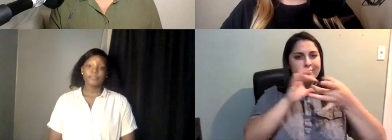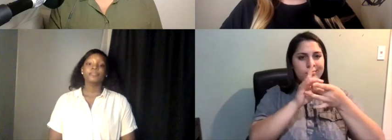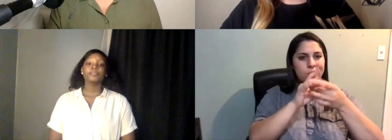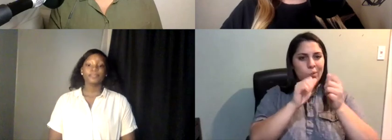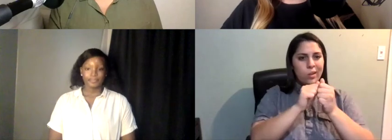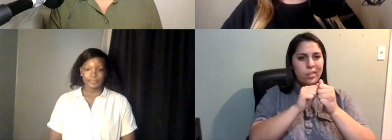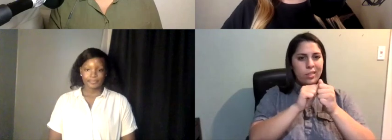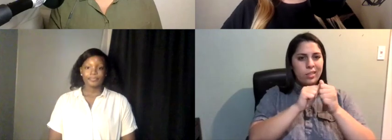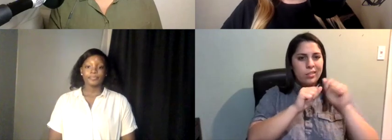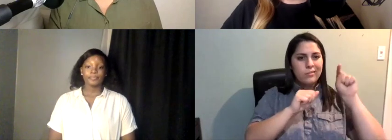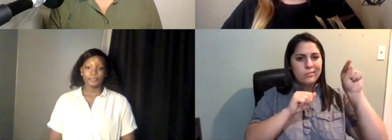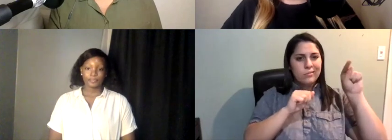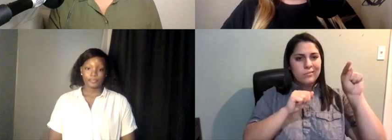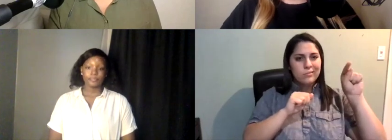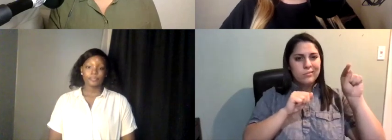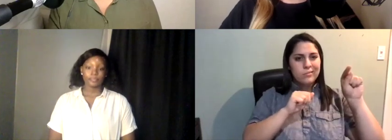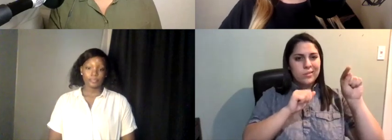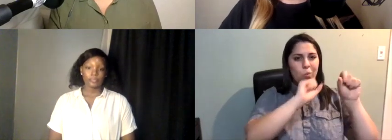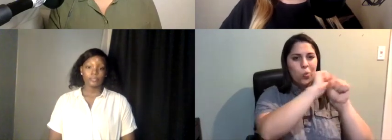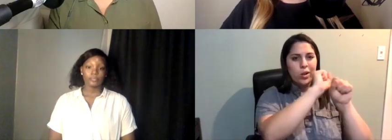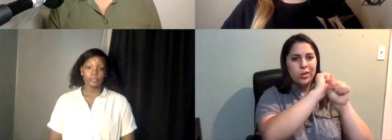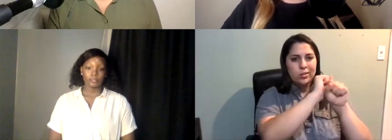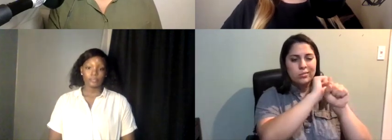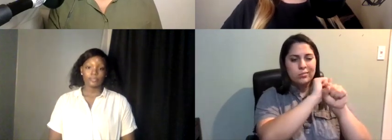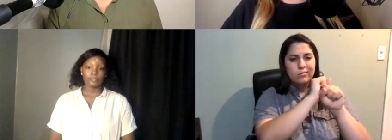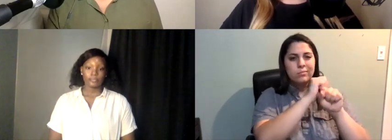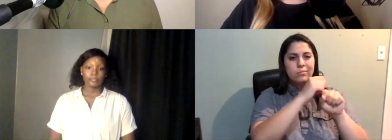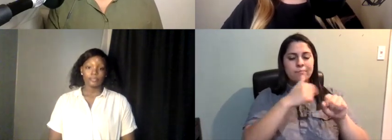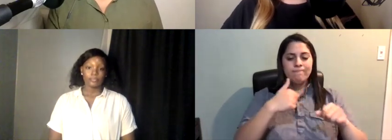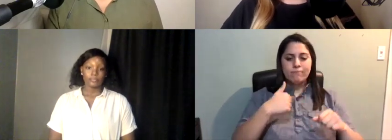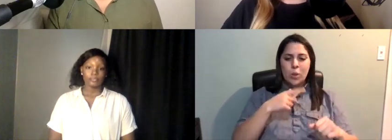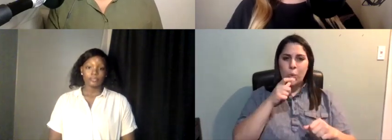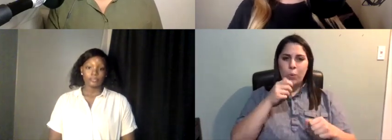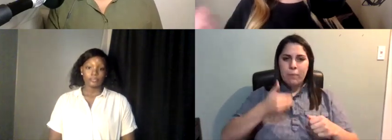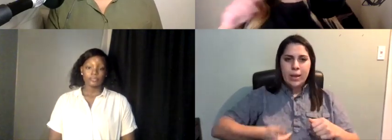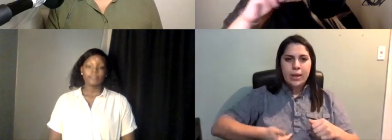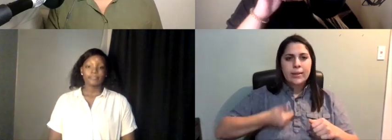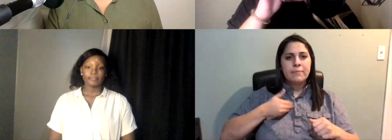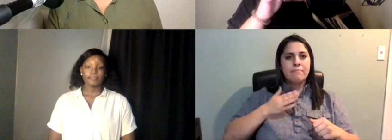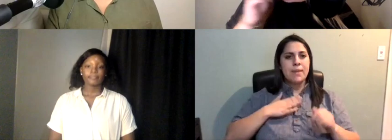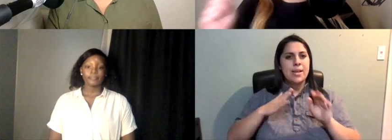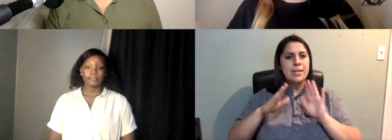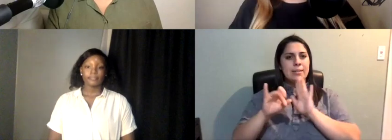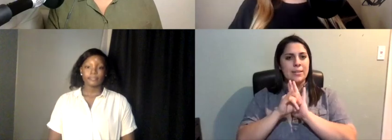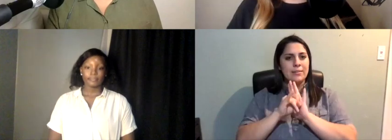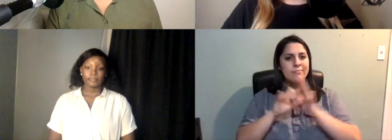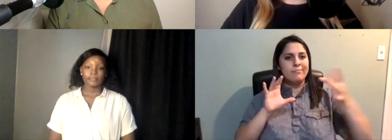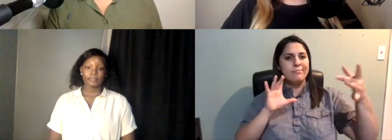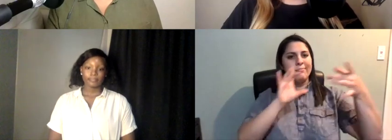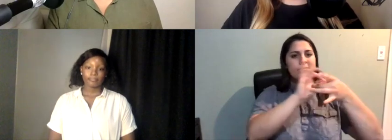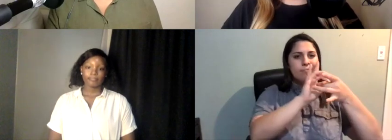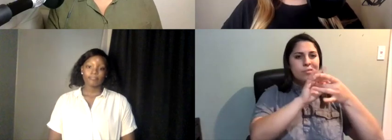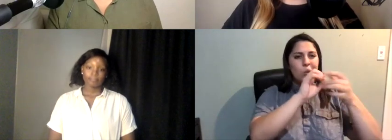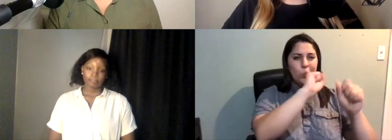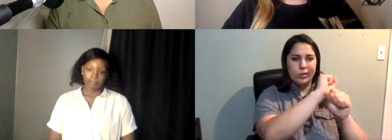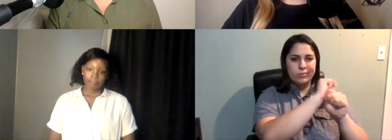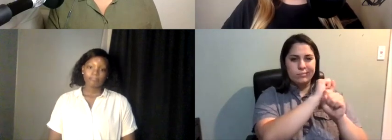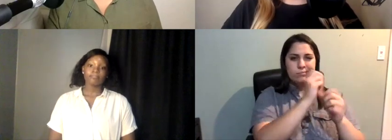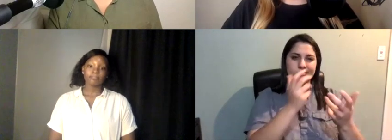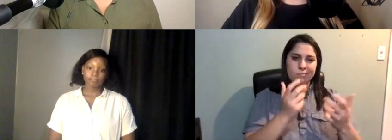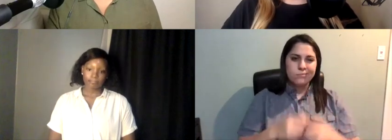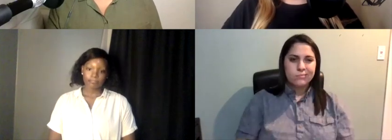self, you know, and your self-worth. Yeah. And so this is kind of like